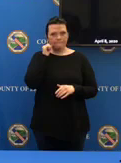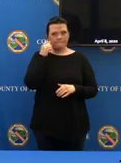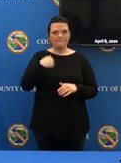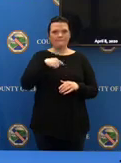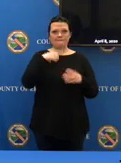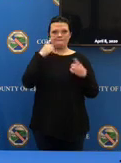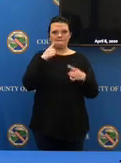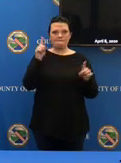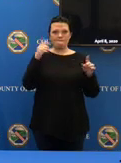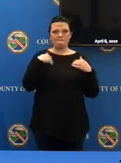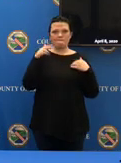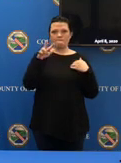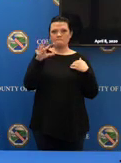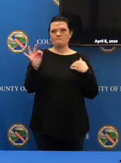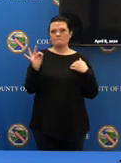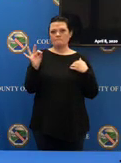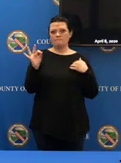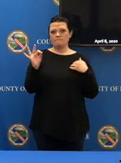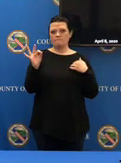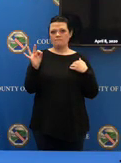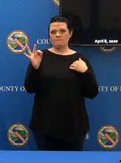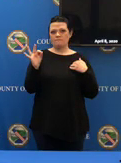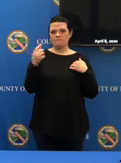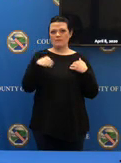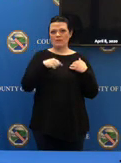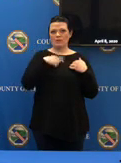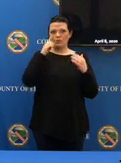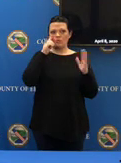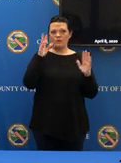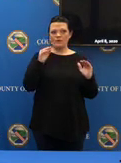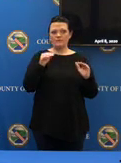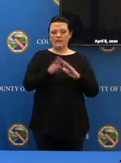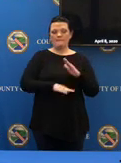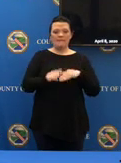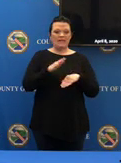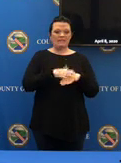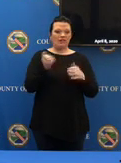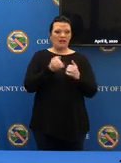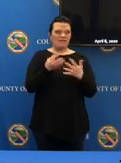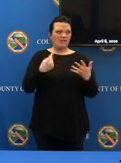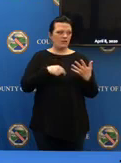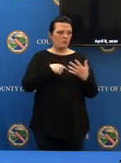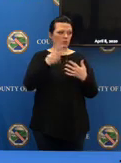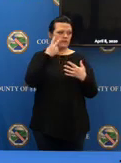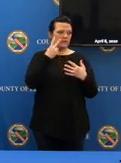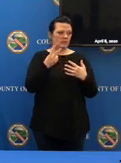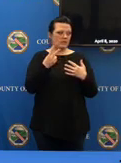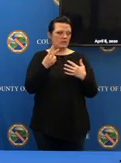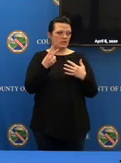announced we had 39, and we expect, based on what we're seeing from